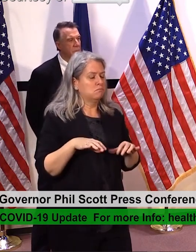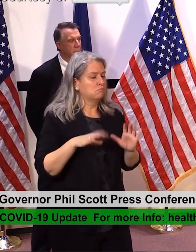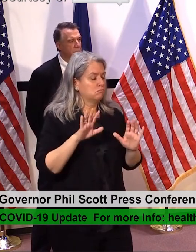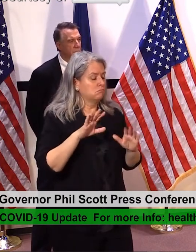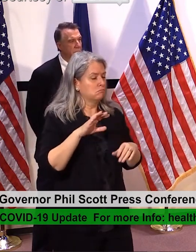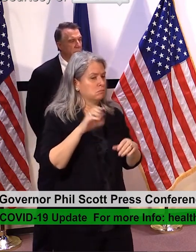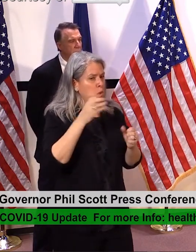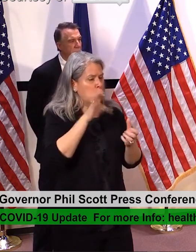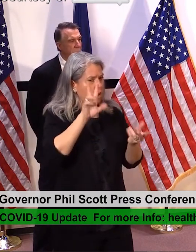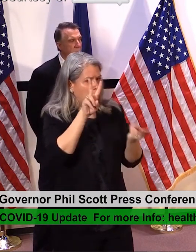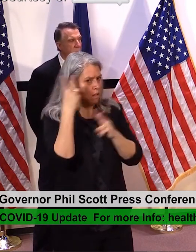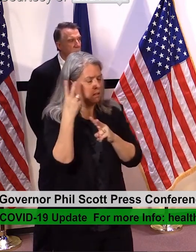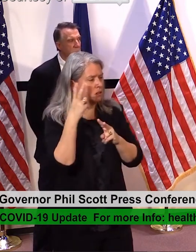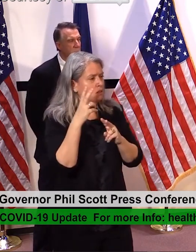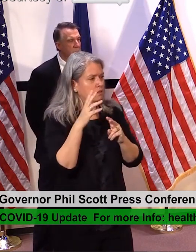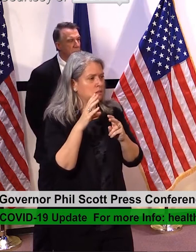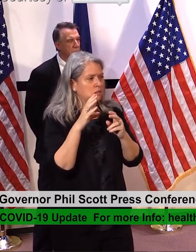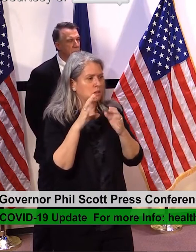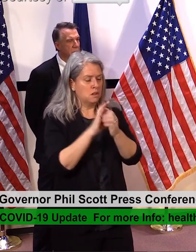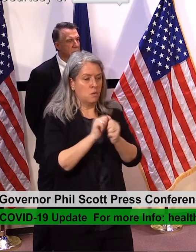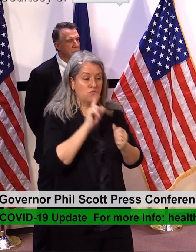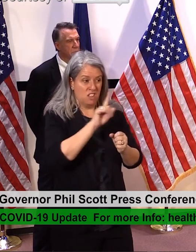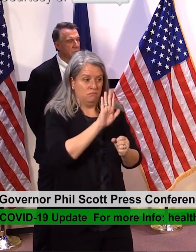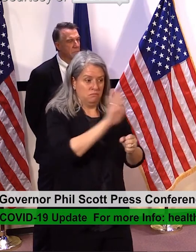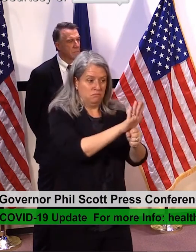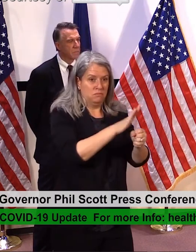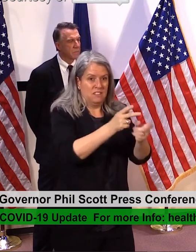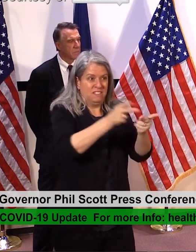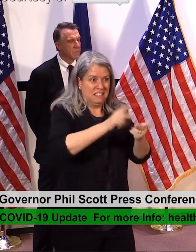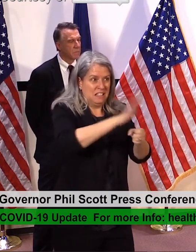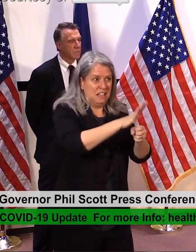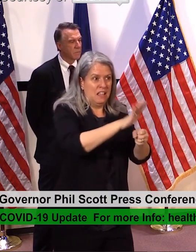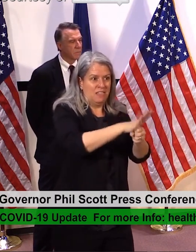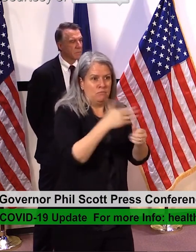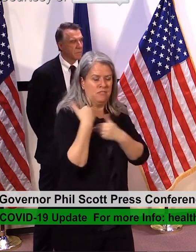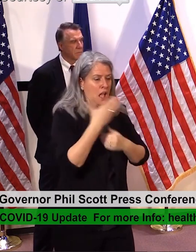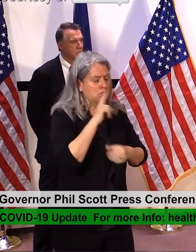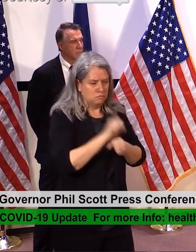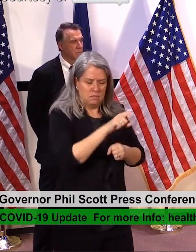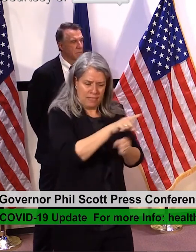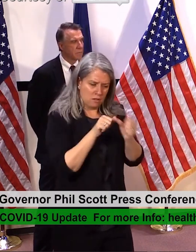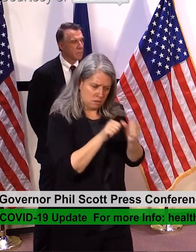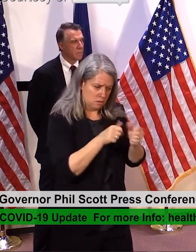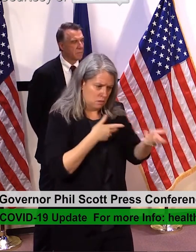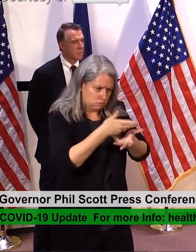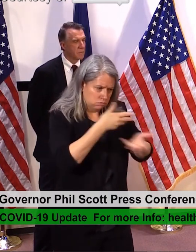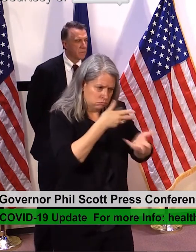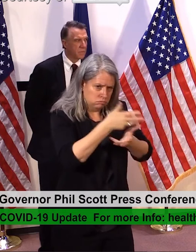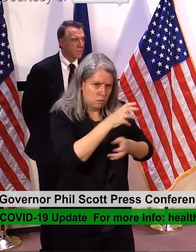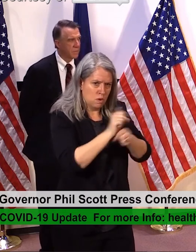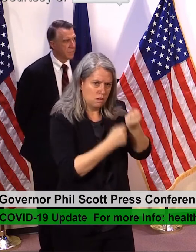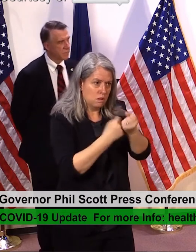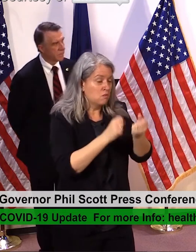convey any misconceptions about what the facility is doing and how they are constantly in the loop. We actually